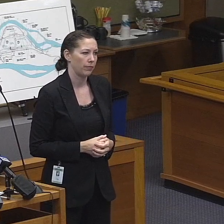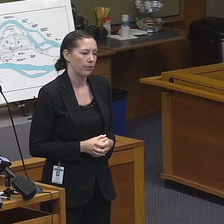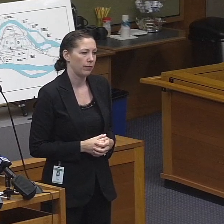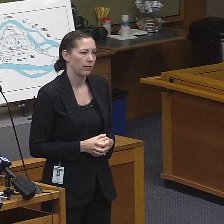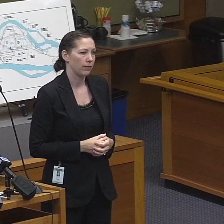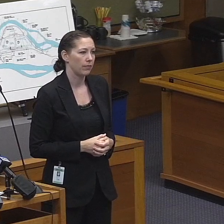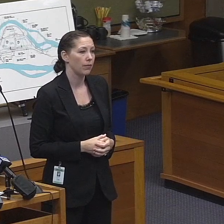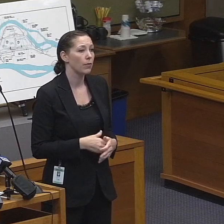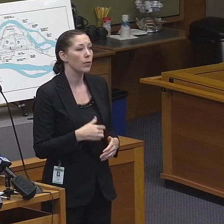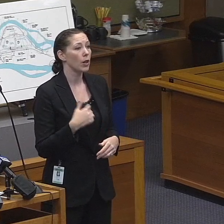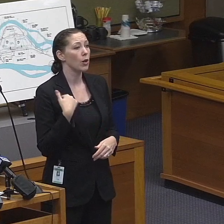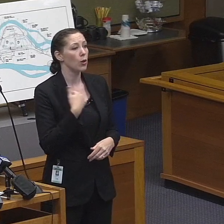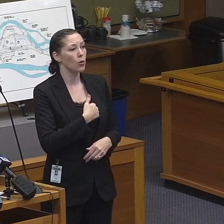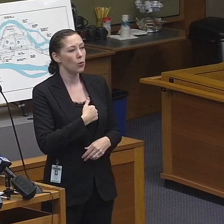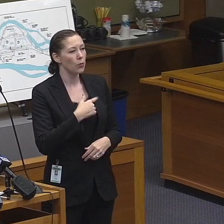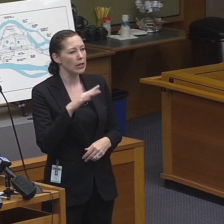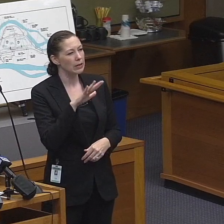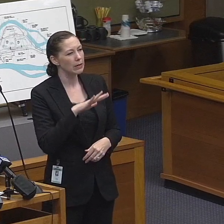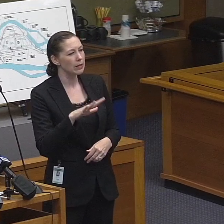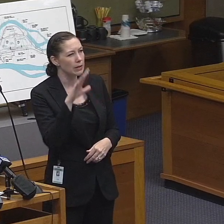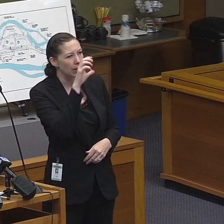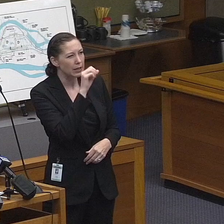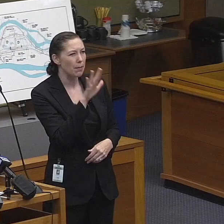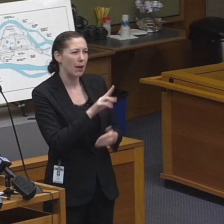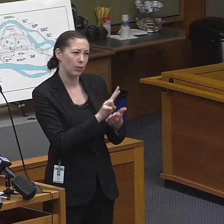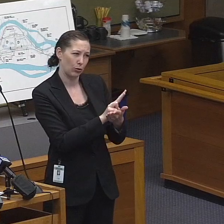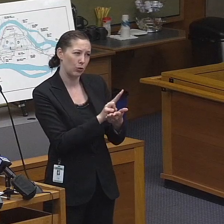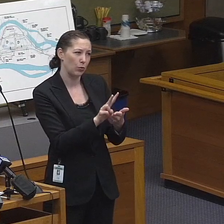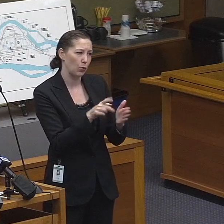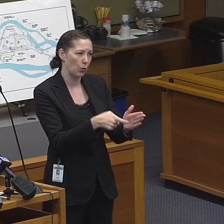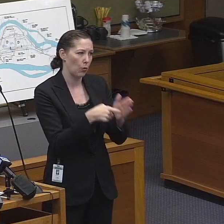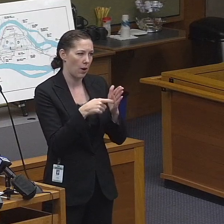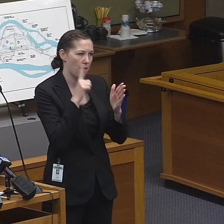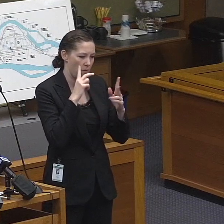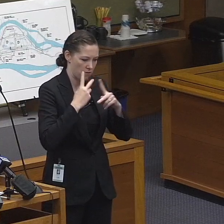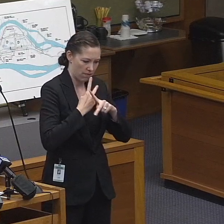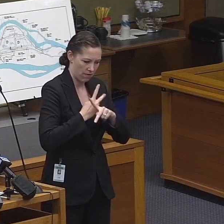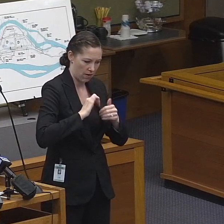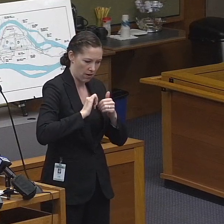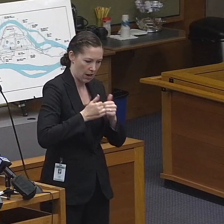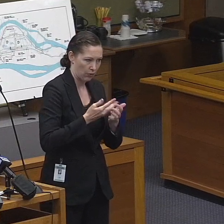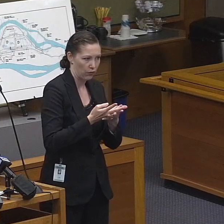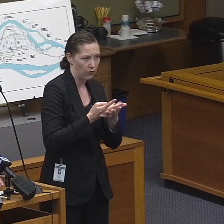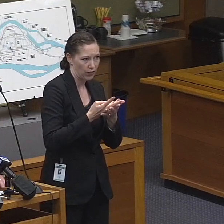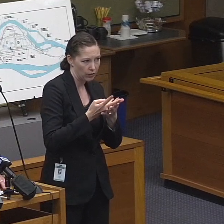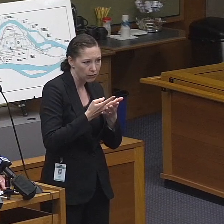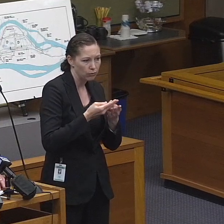We estimate that we will need 2 weeks to do that. And we have